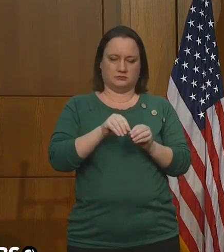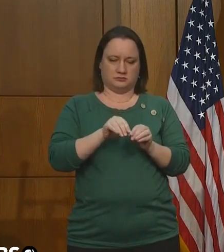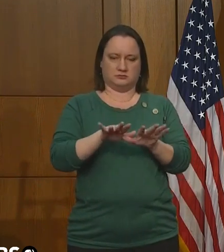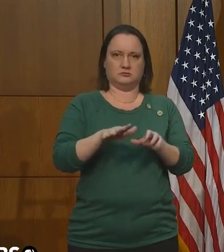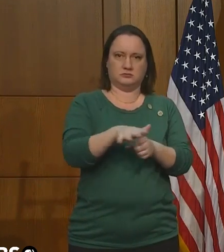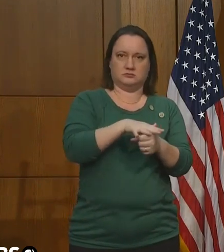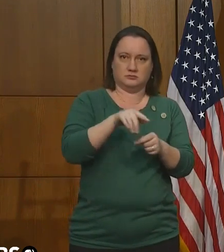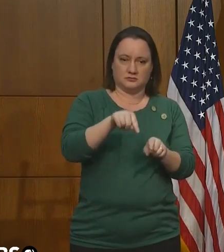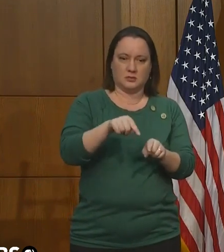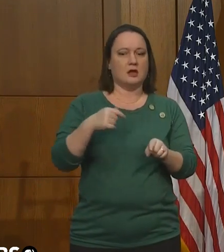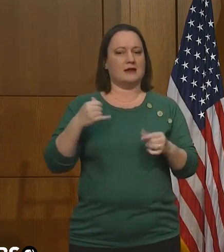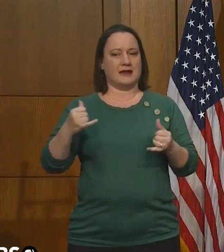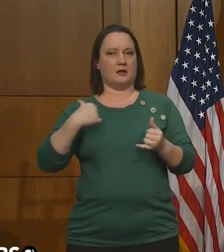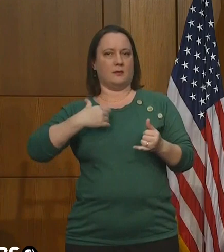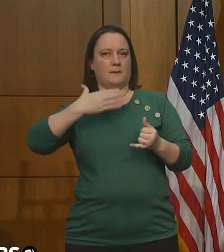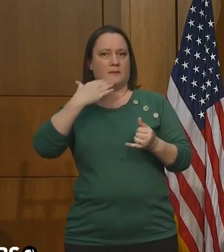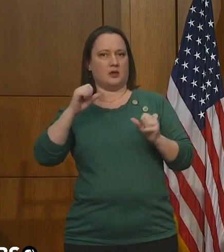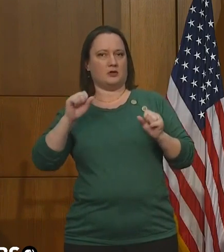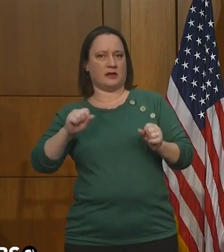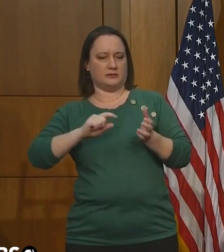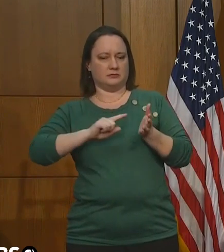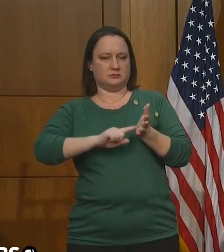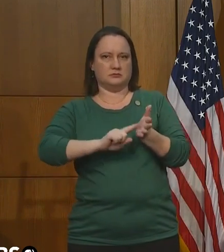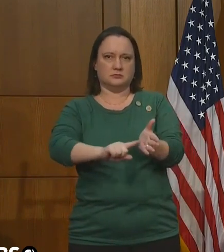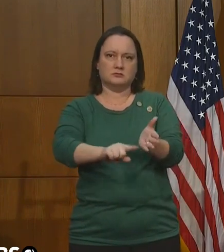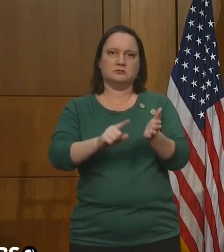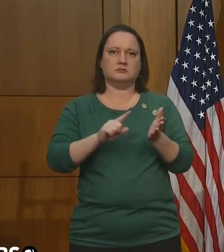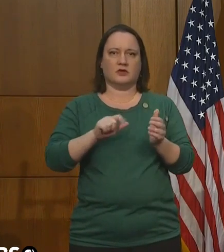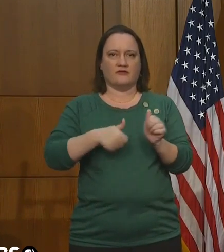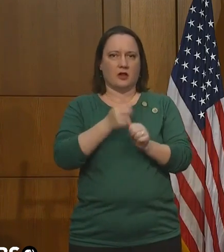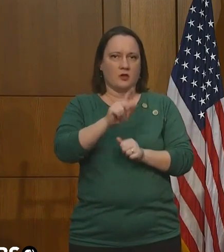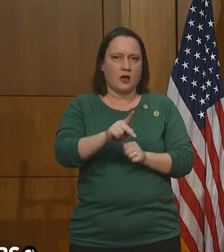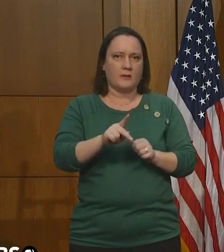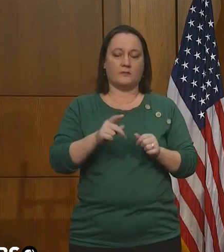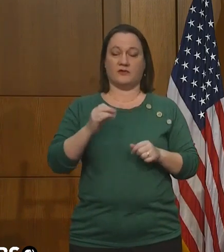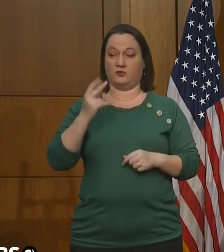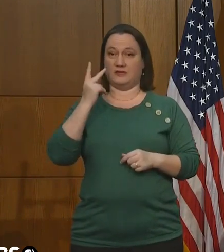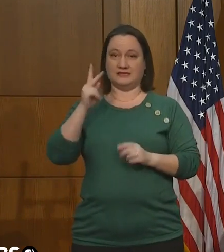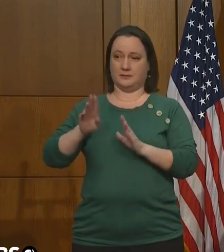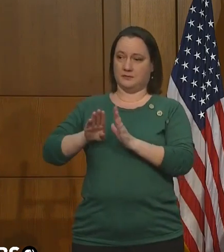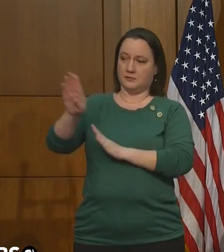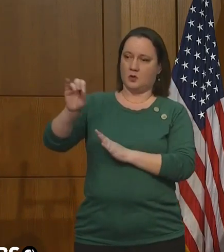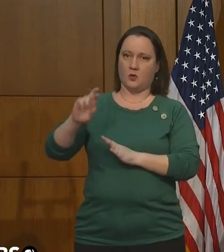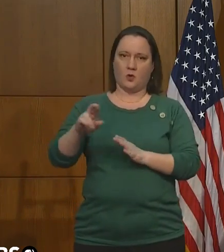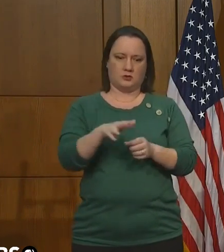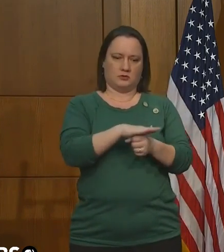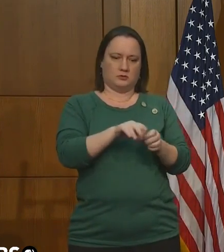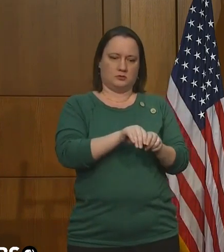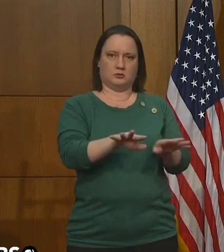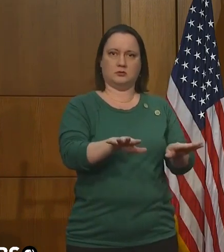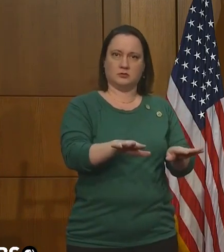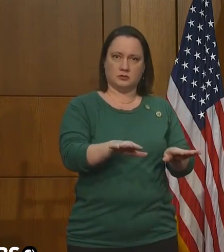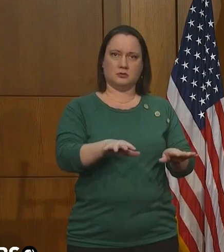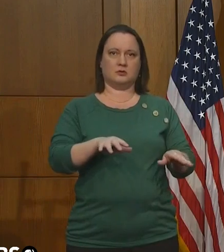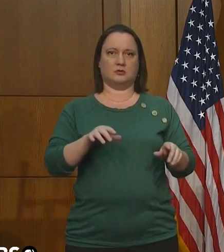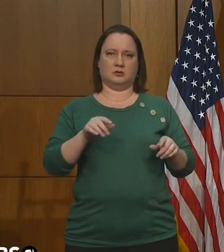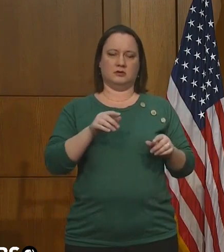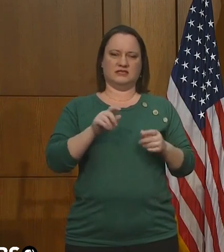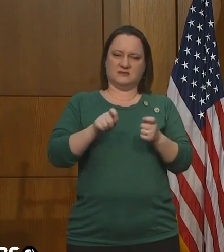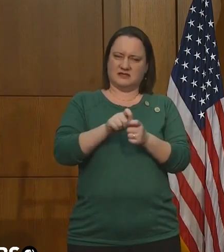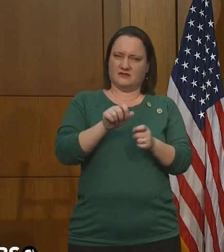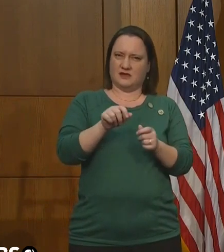the point where there are hot spots or areas that are having difficulties with numbers that are not going in the